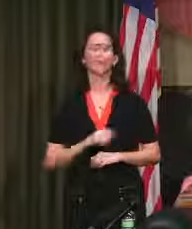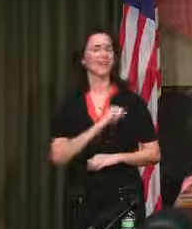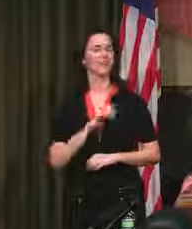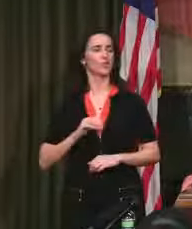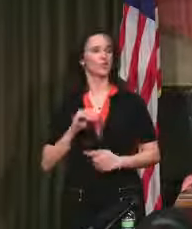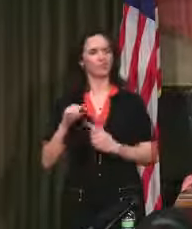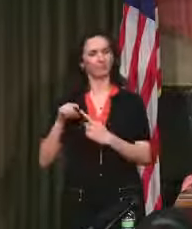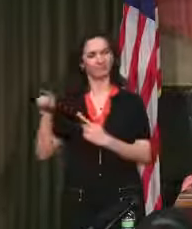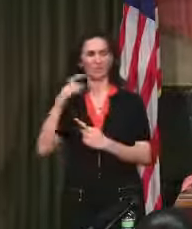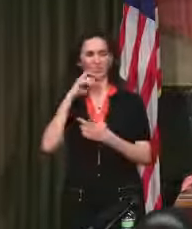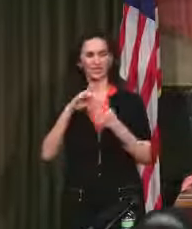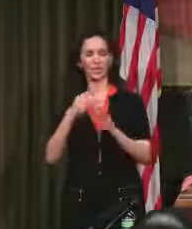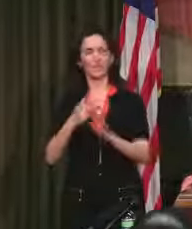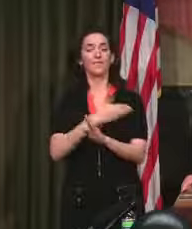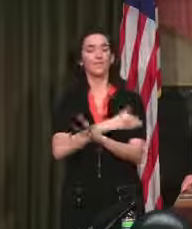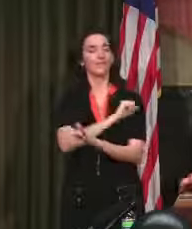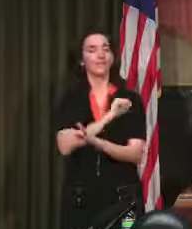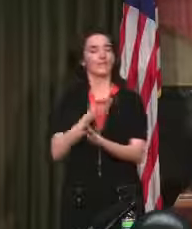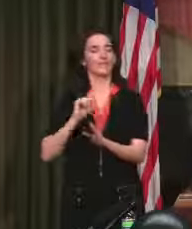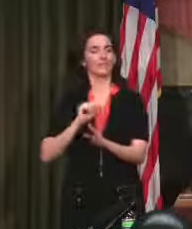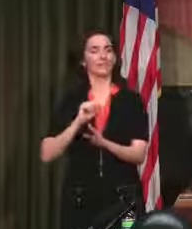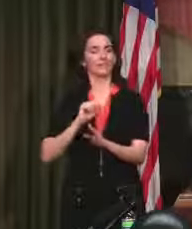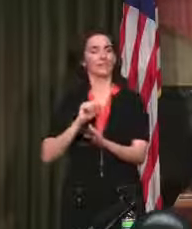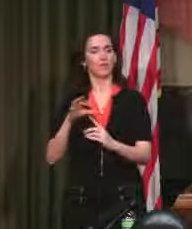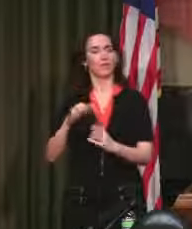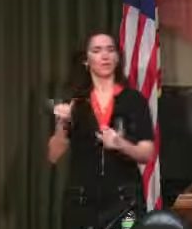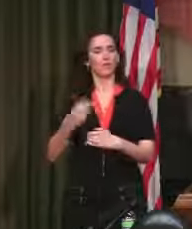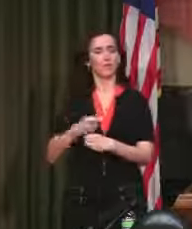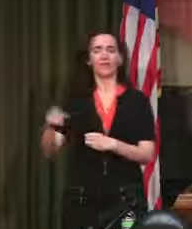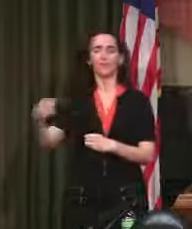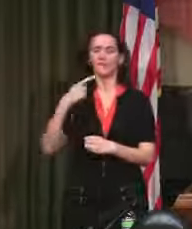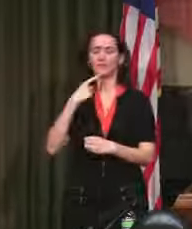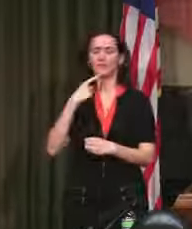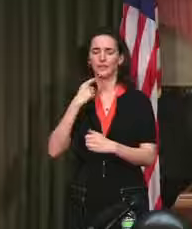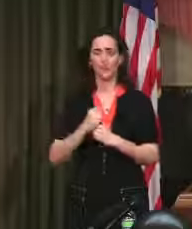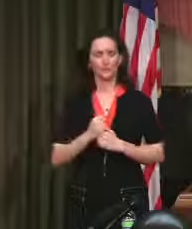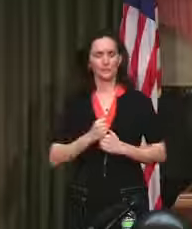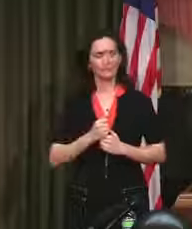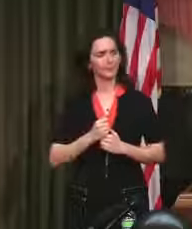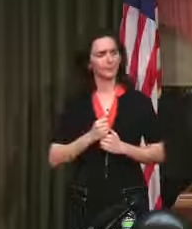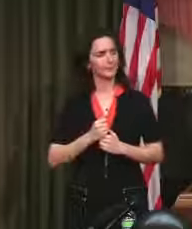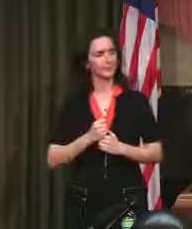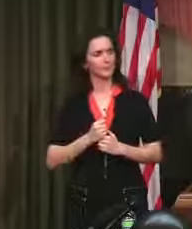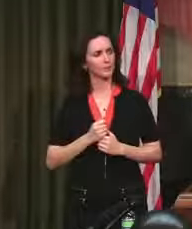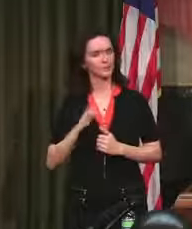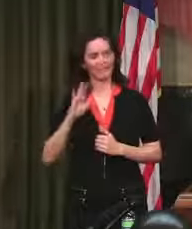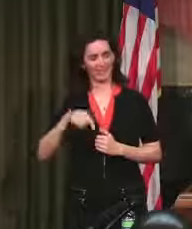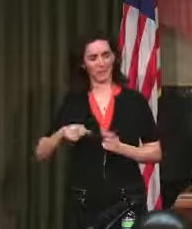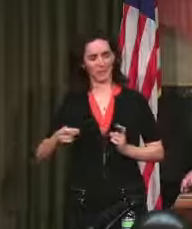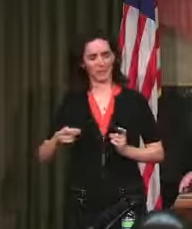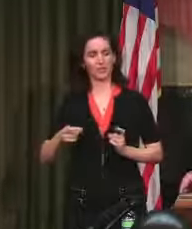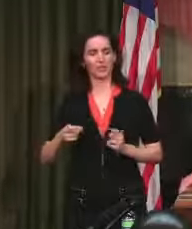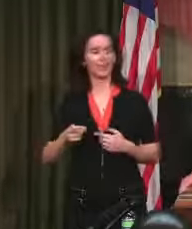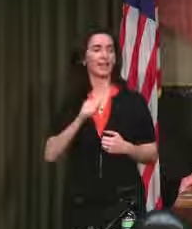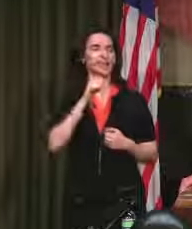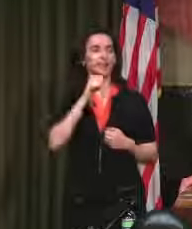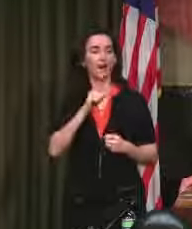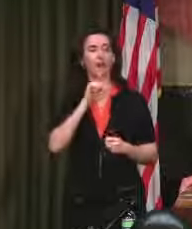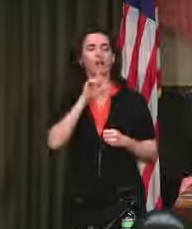said just before the Senate's vote today, essentially saying that this administration is not committed